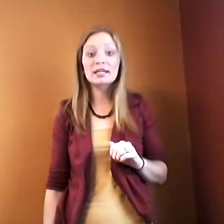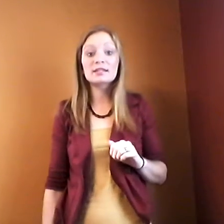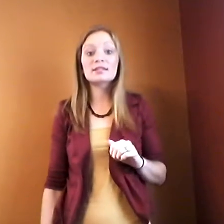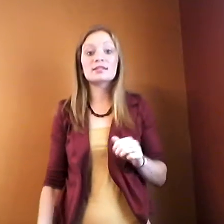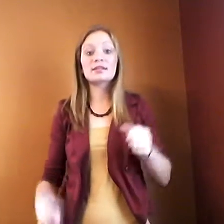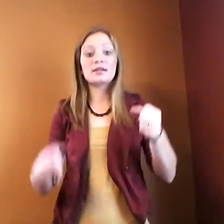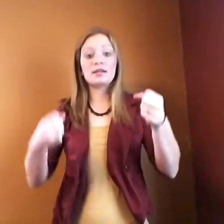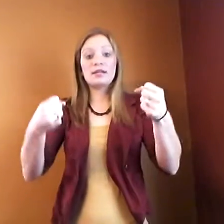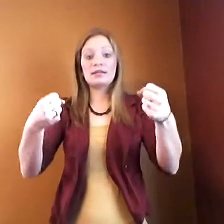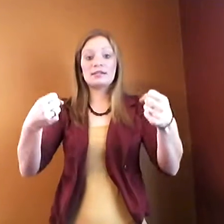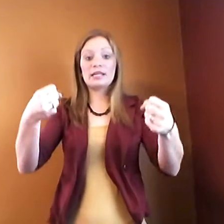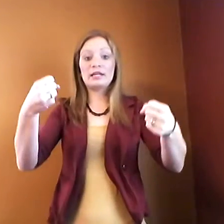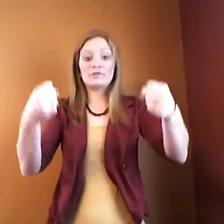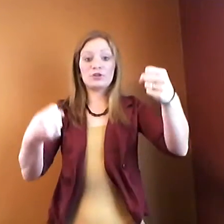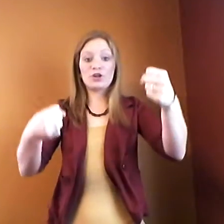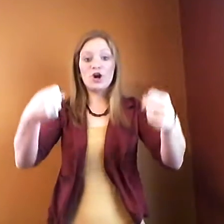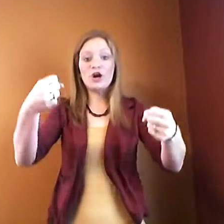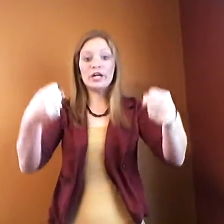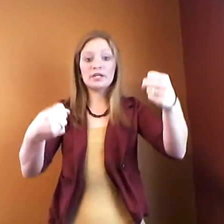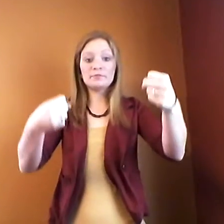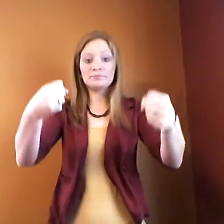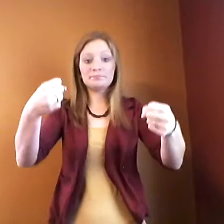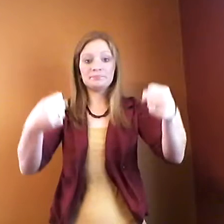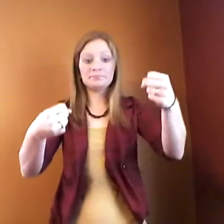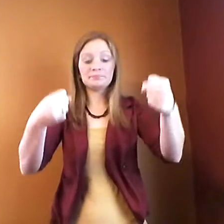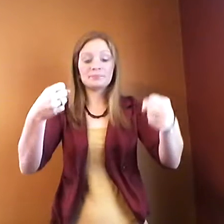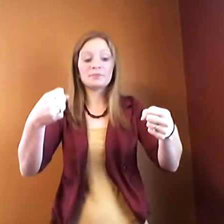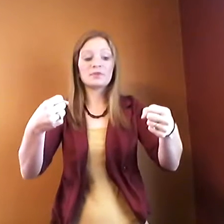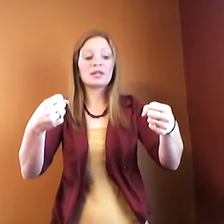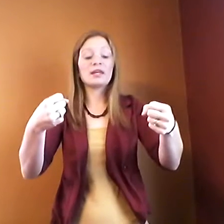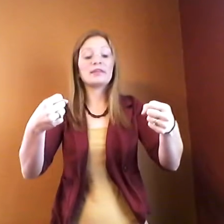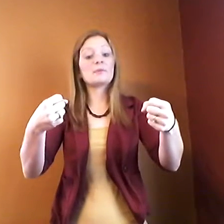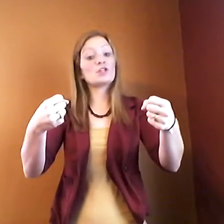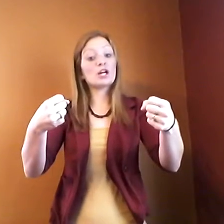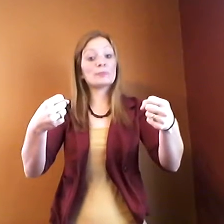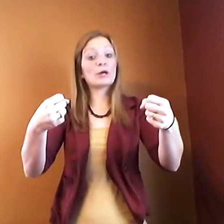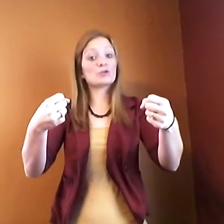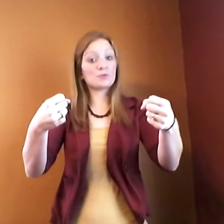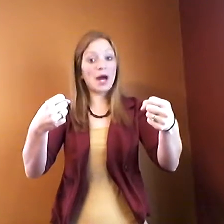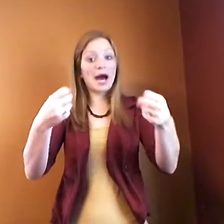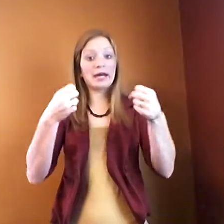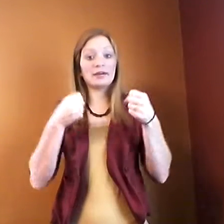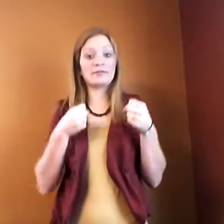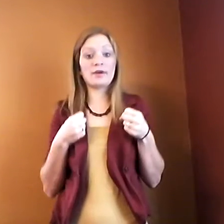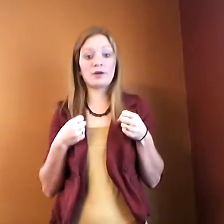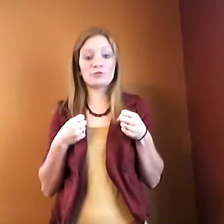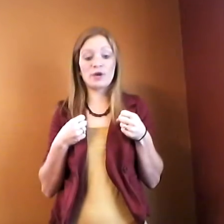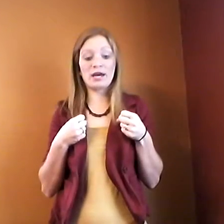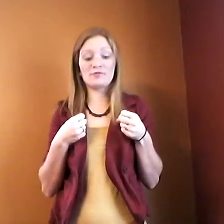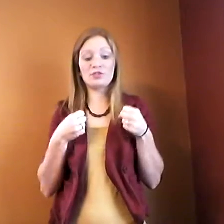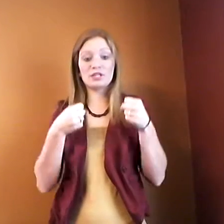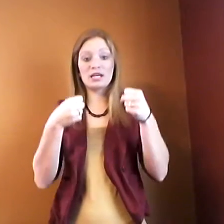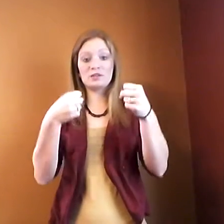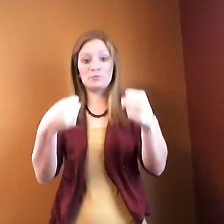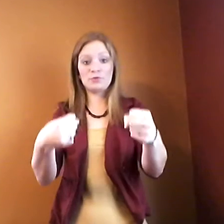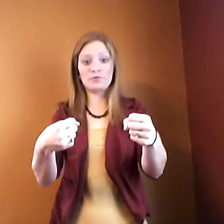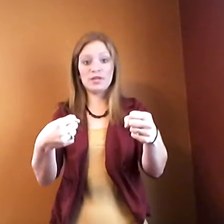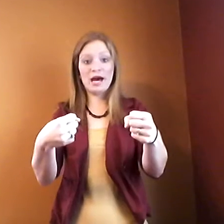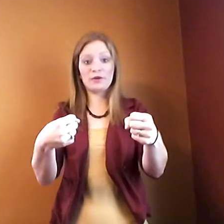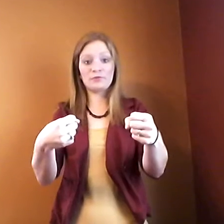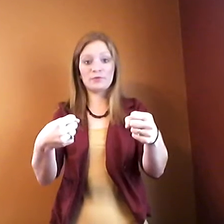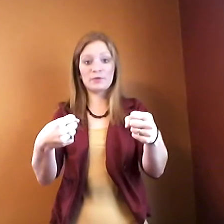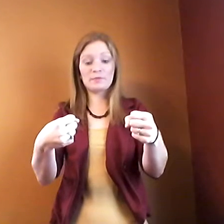signs. Sign for car. Then we talked about drive, how drive just kind of moves out from your